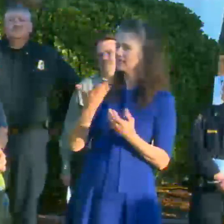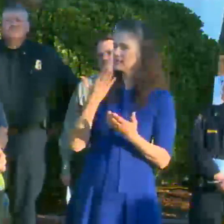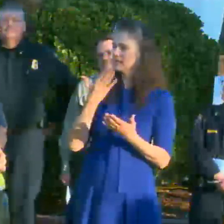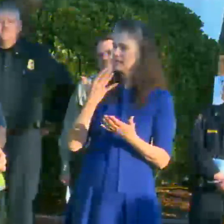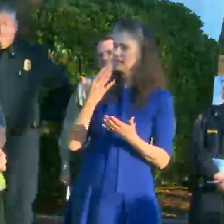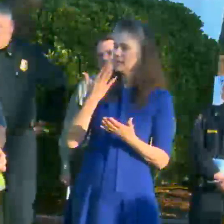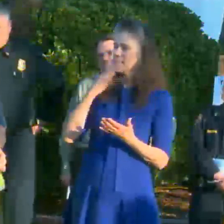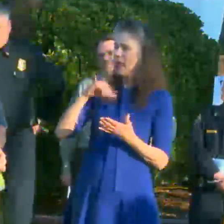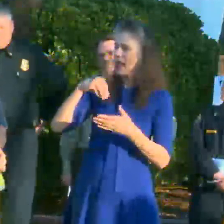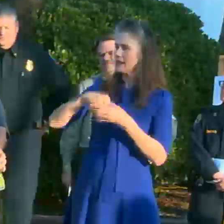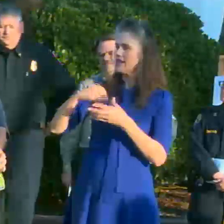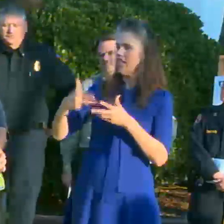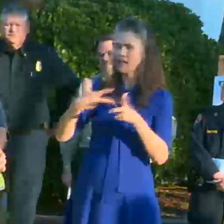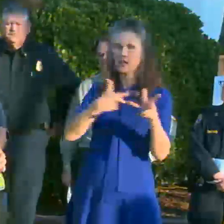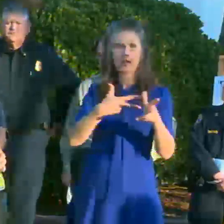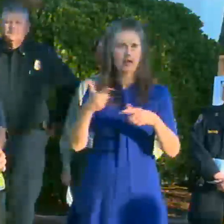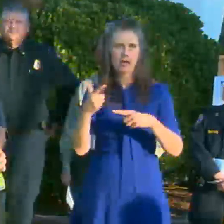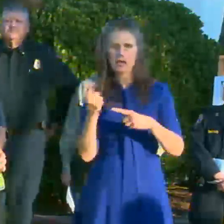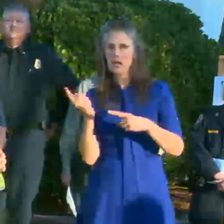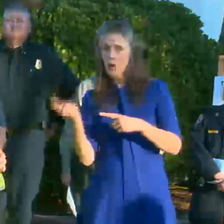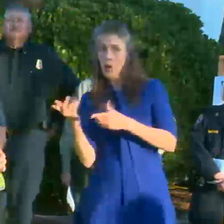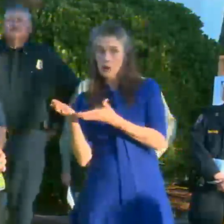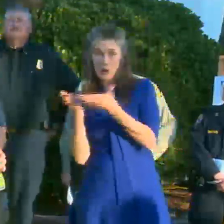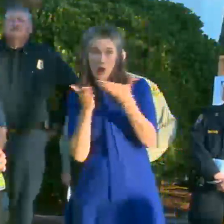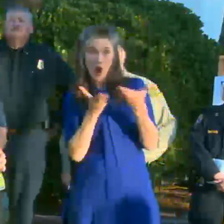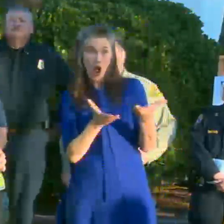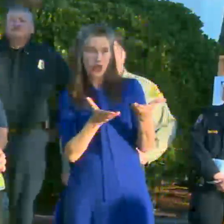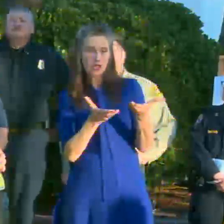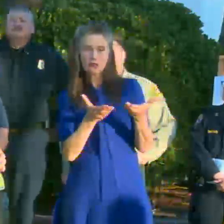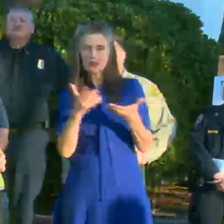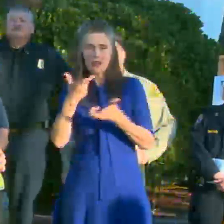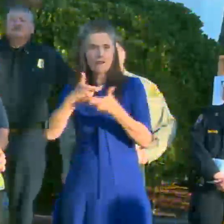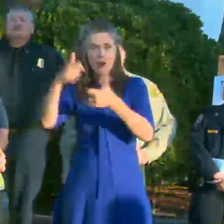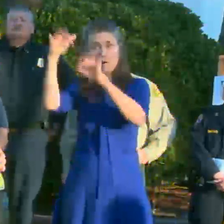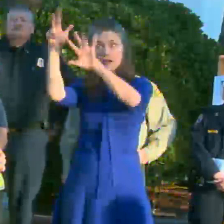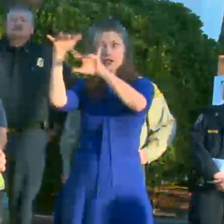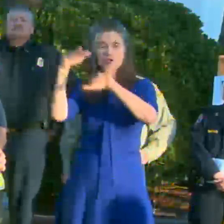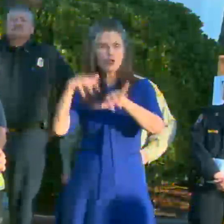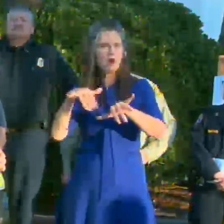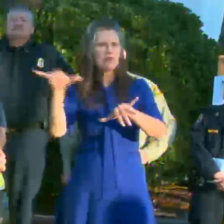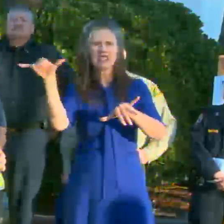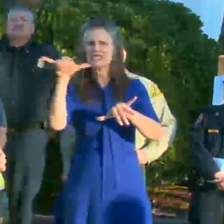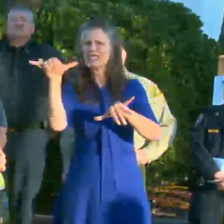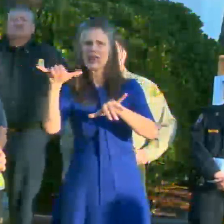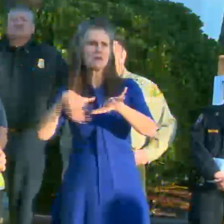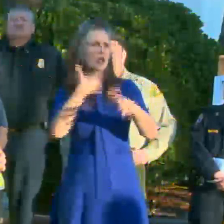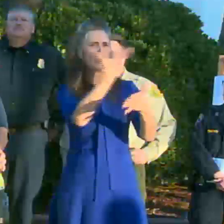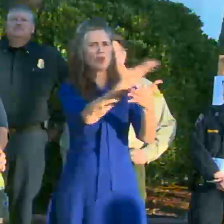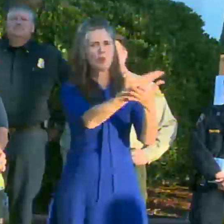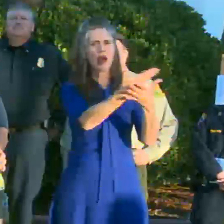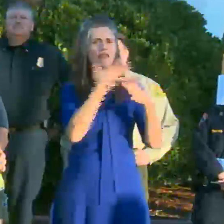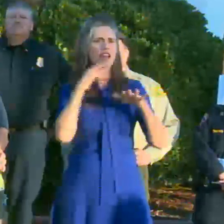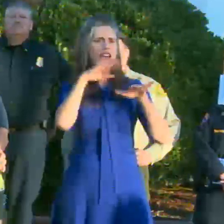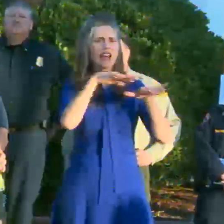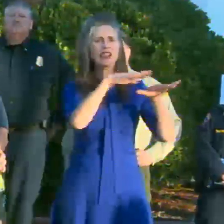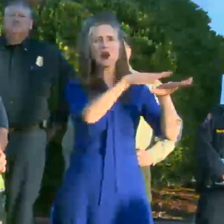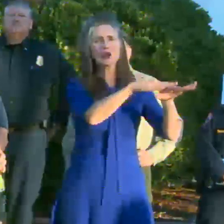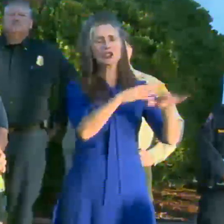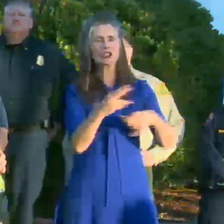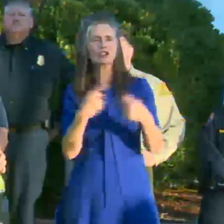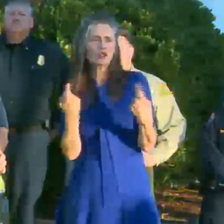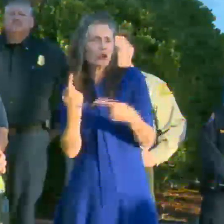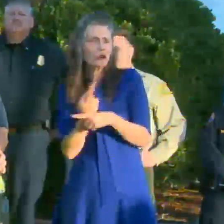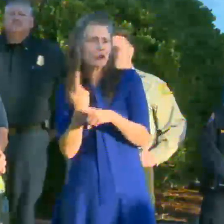The material that's being hauled is the storm debris. It's the same debris that went to the ocean during the storm. I